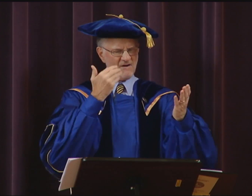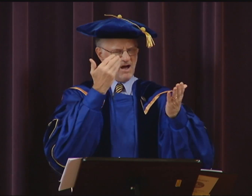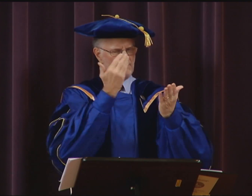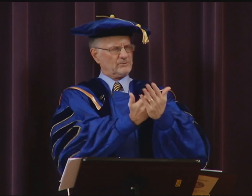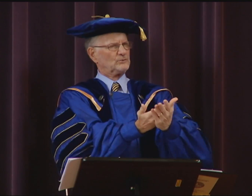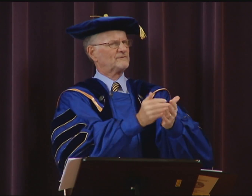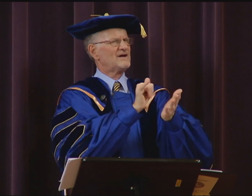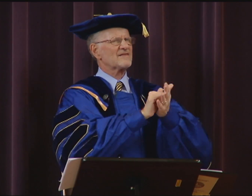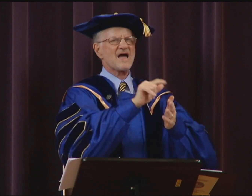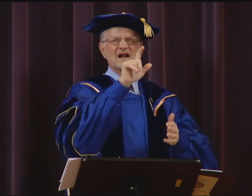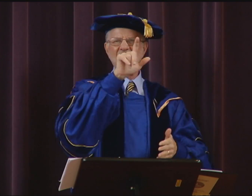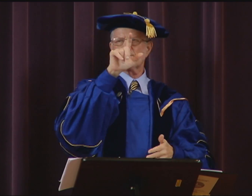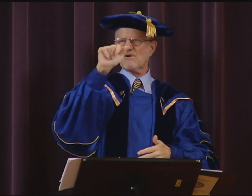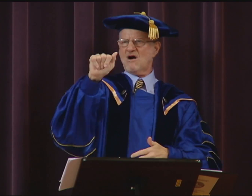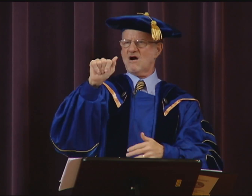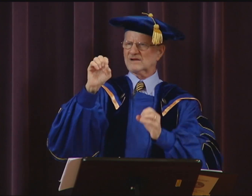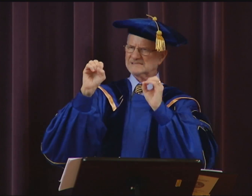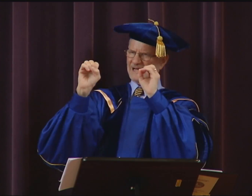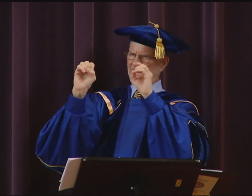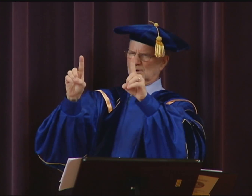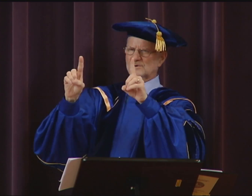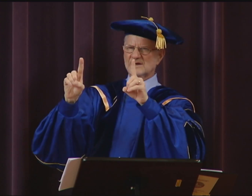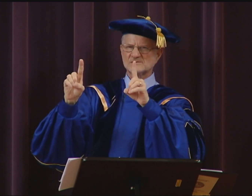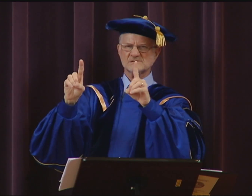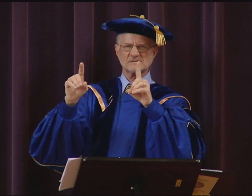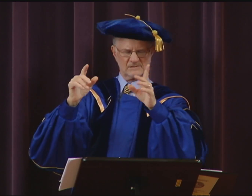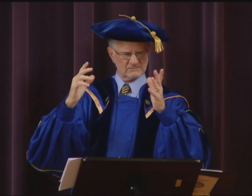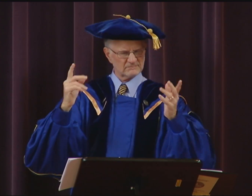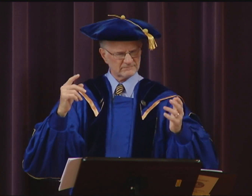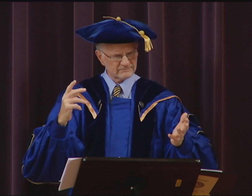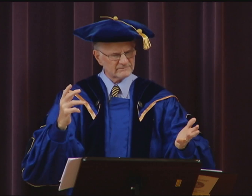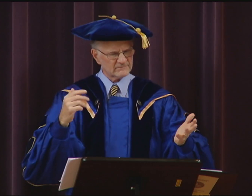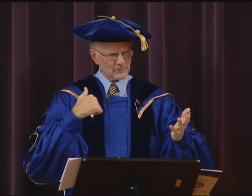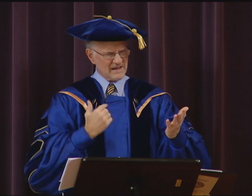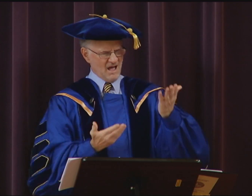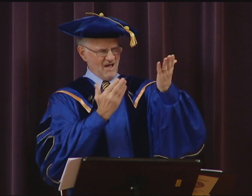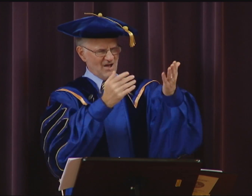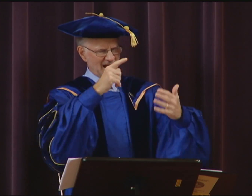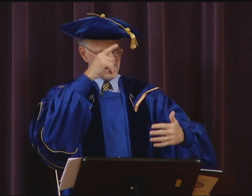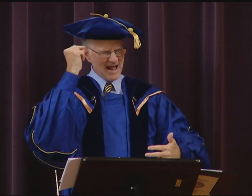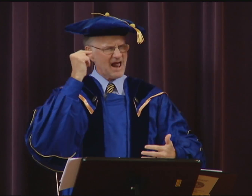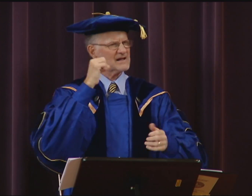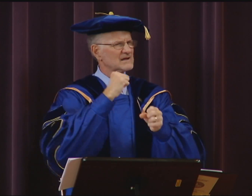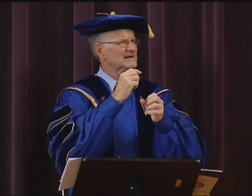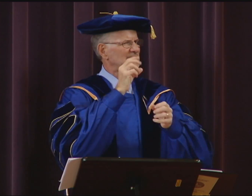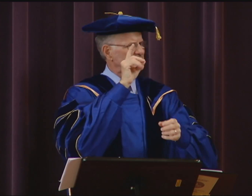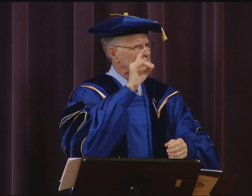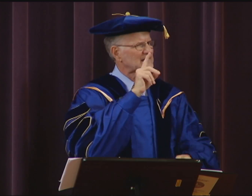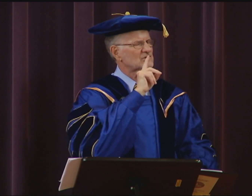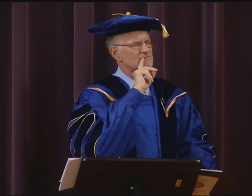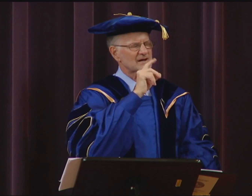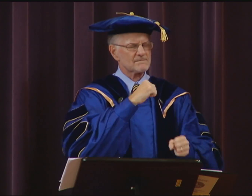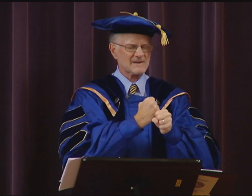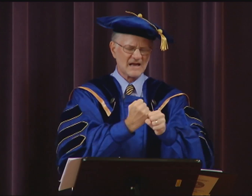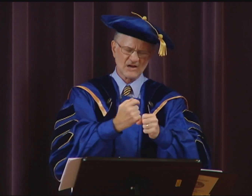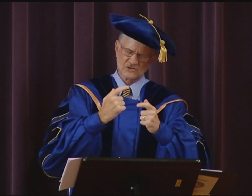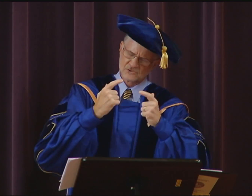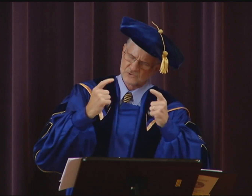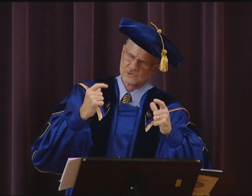So in conclusion, as I look around, I see living proof that a liberal arts education that we offer here at Gallaudet has